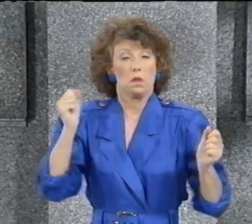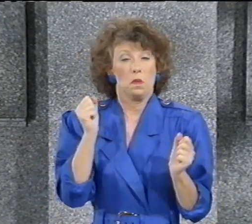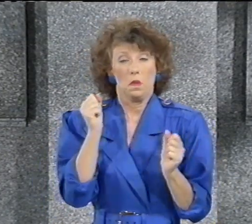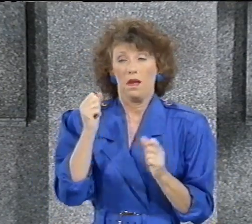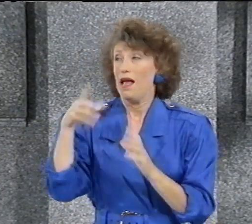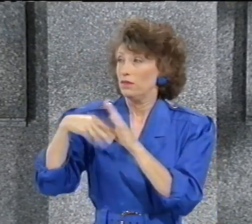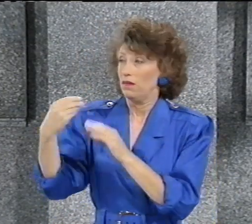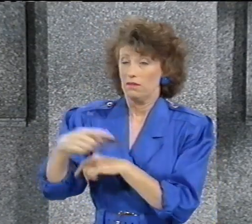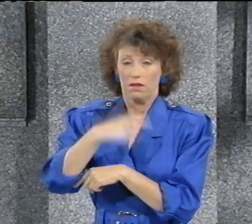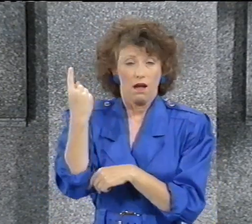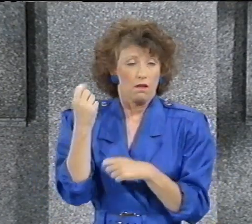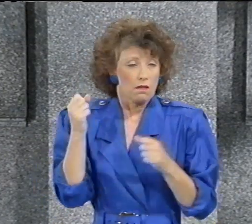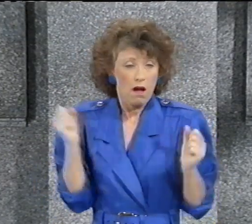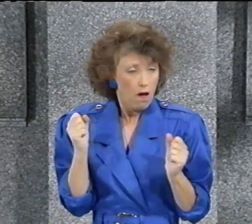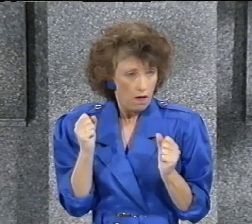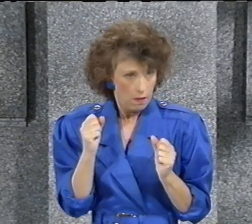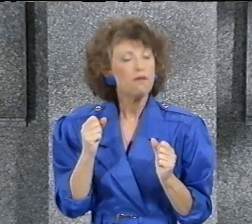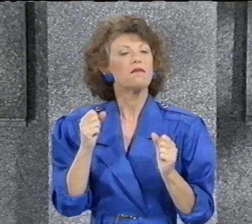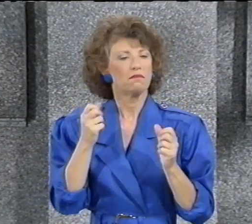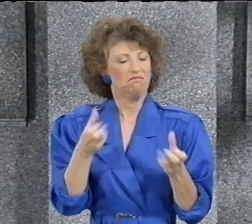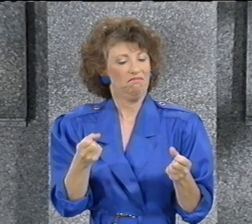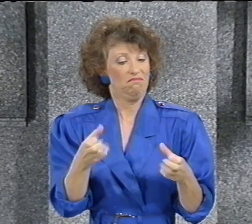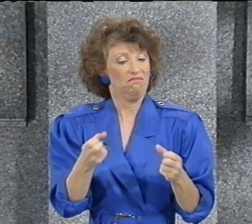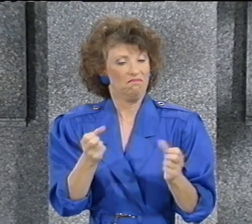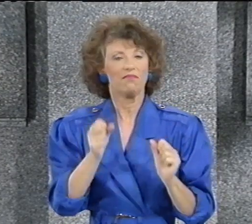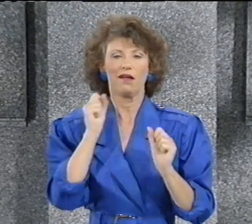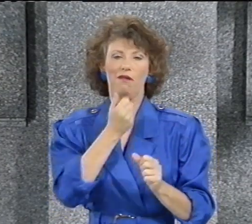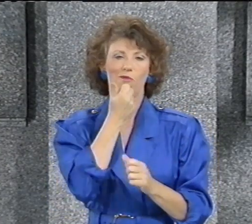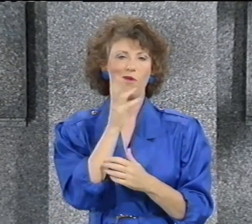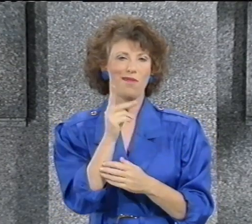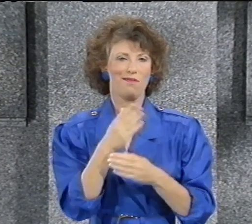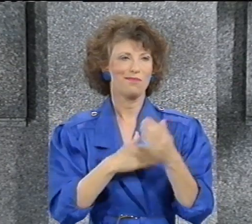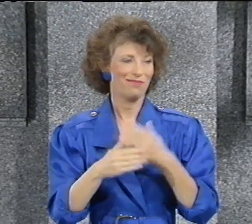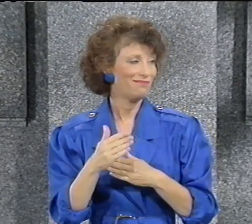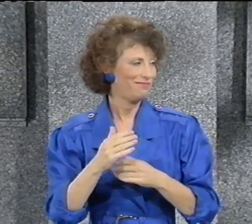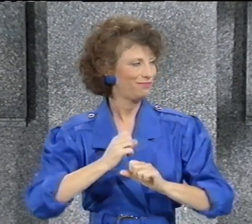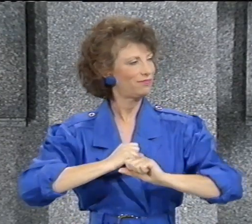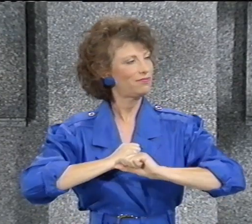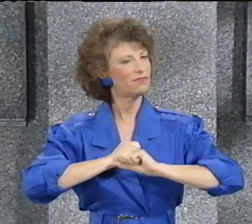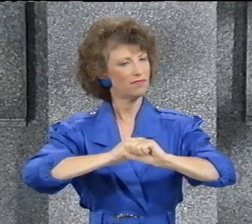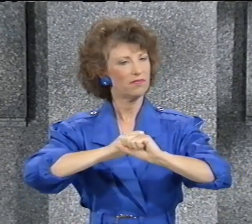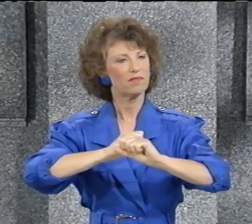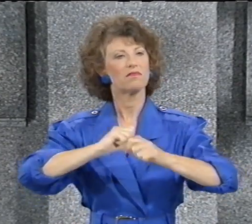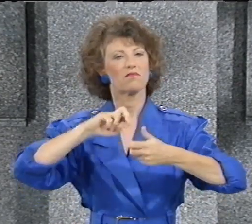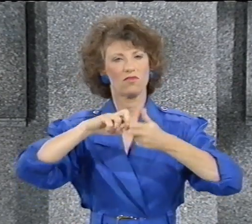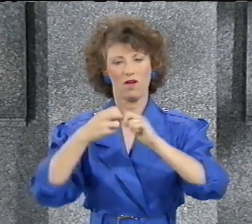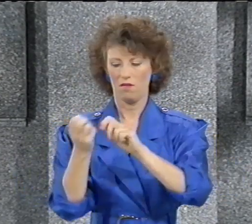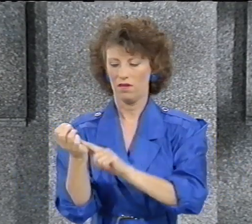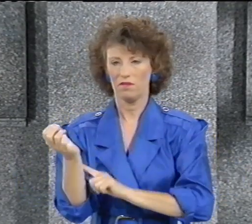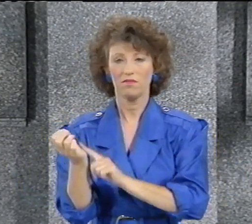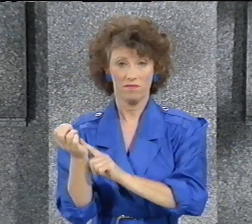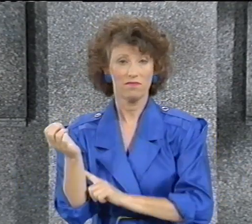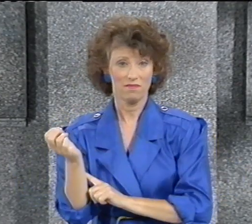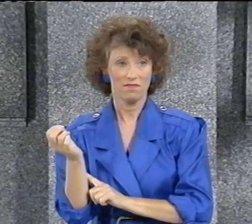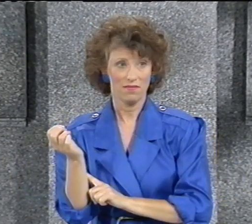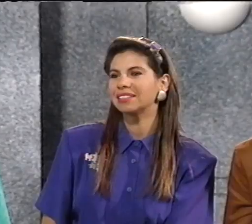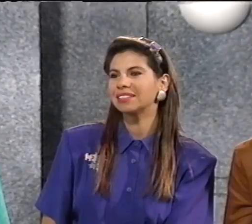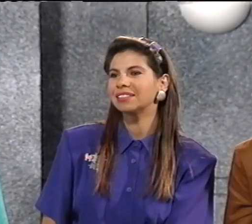a great way to warm up on a cold day, and it seems to be helpful for preventing injury if you warm up before you start